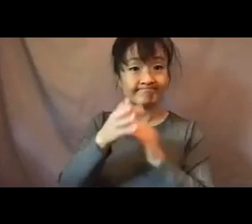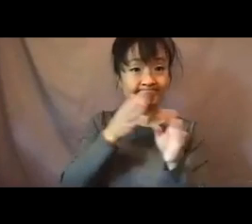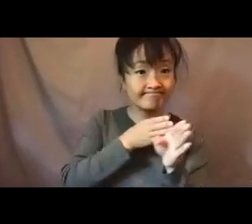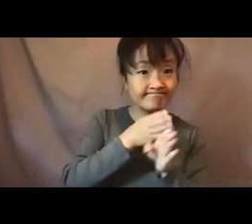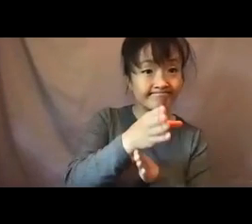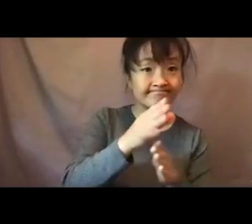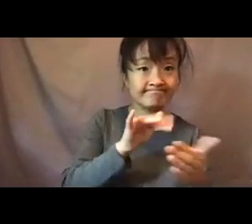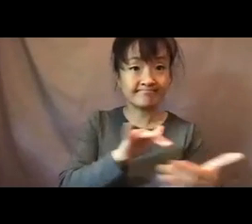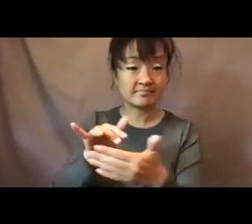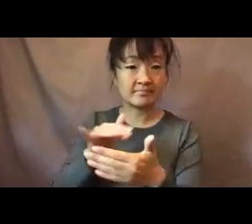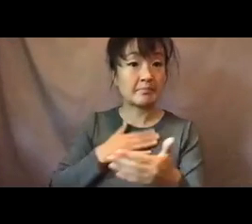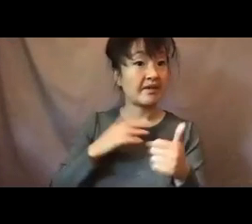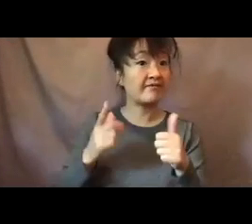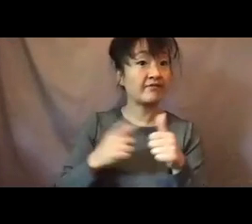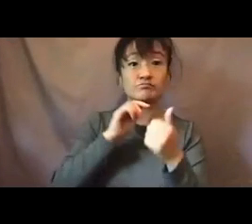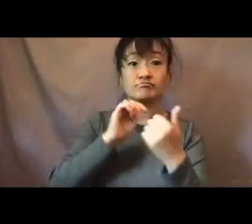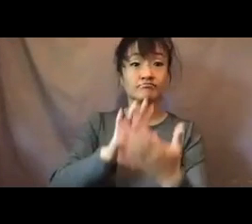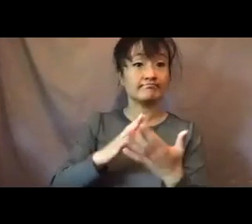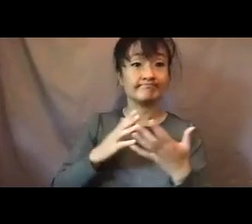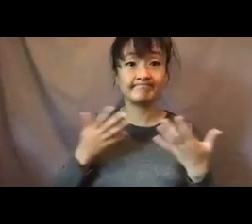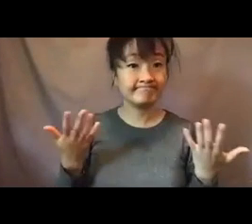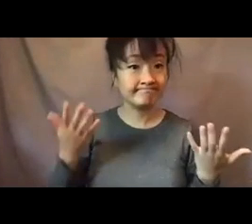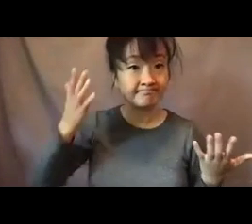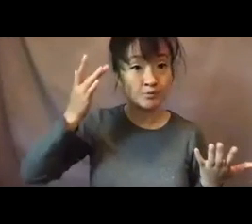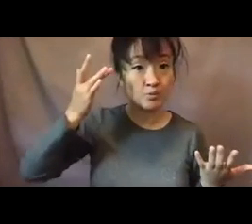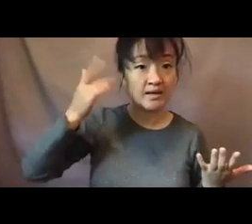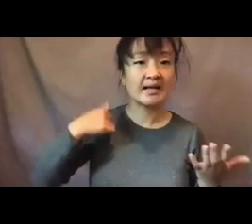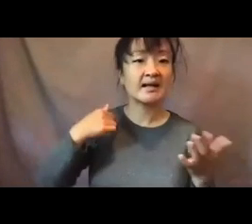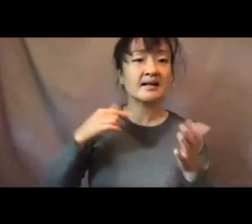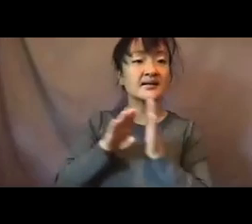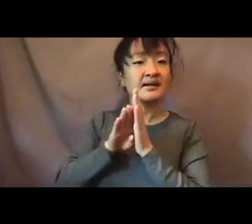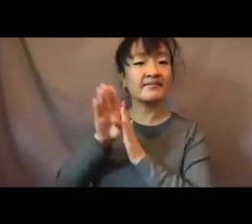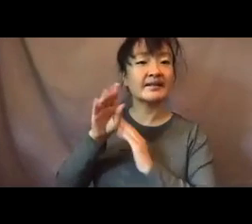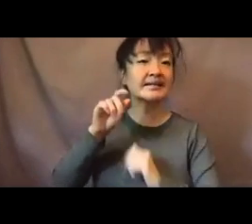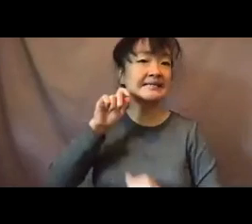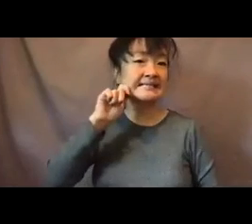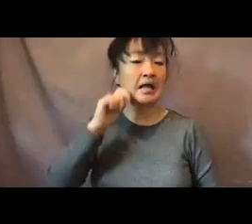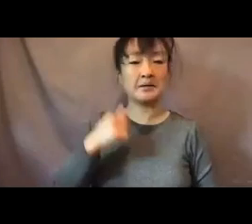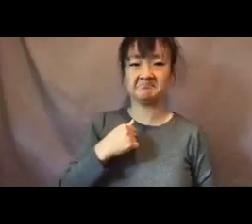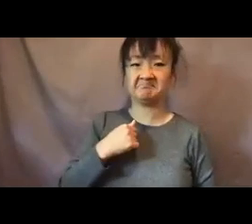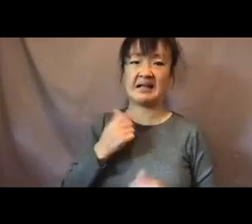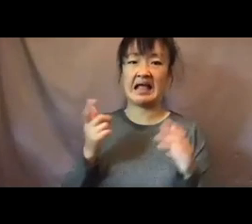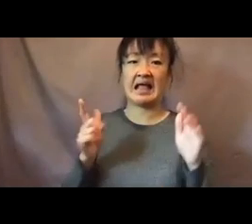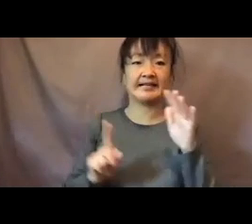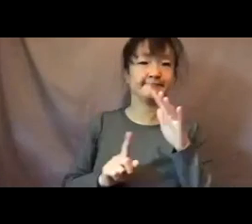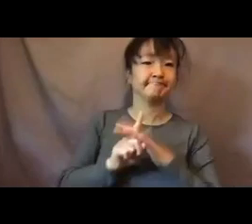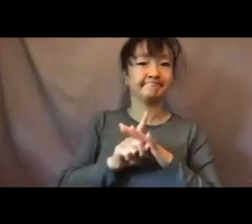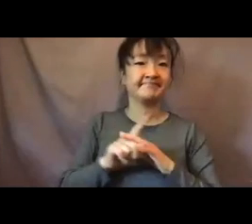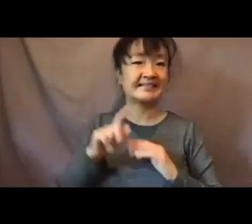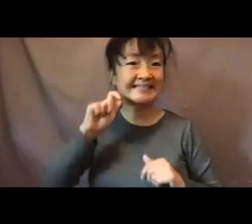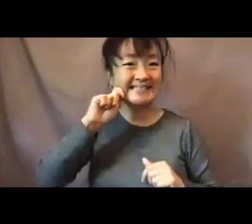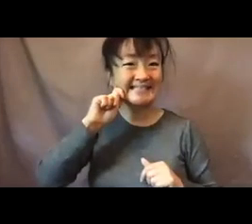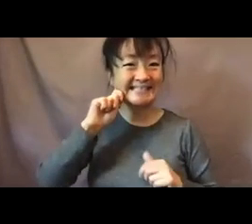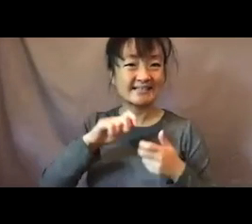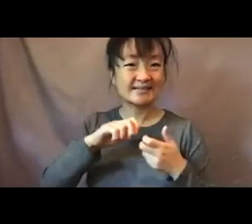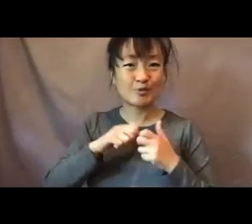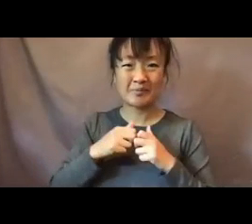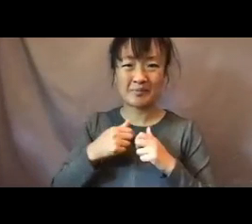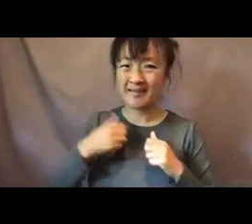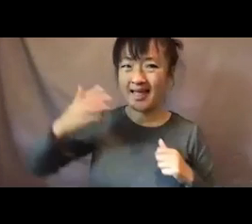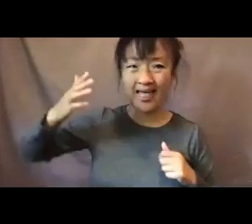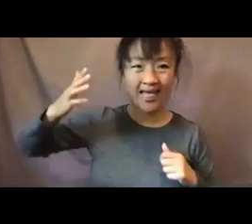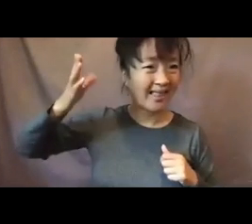had developed a skin problem. And I'd never had skin issues before at